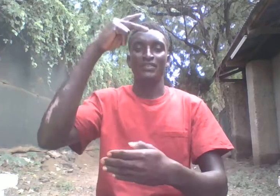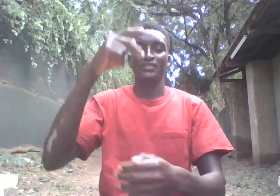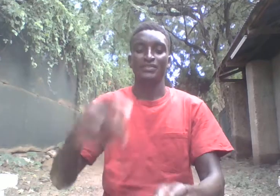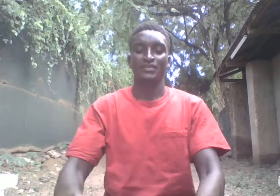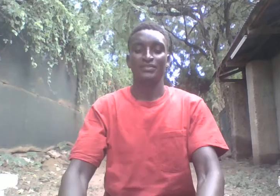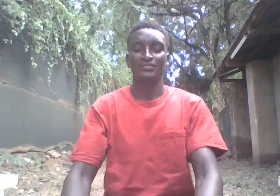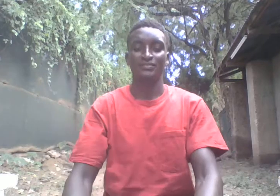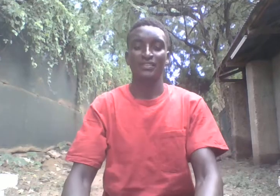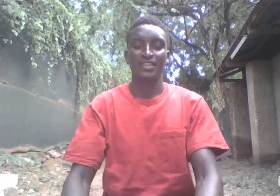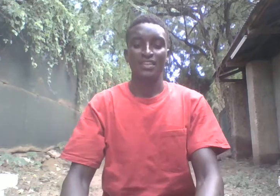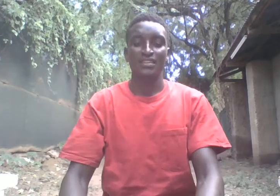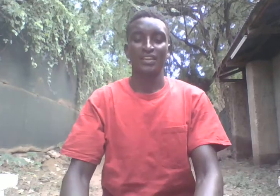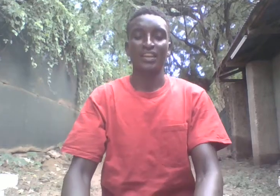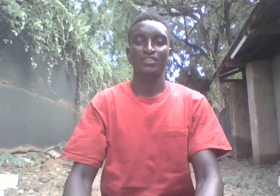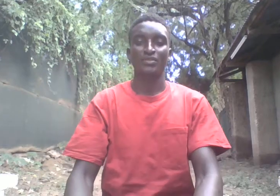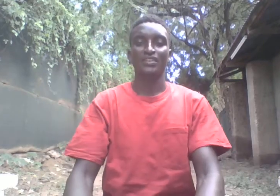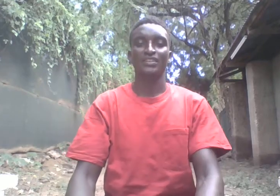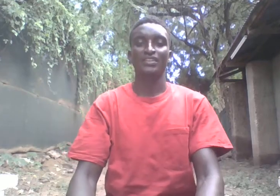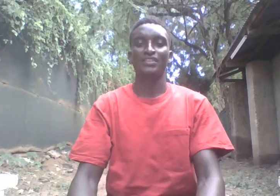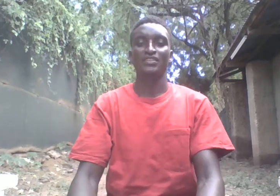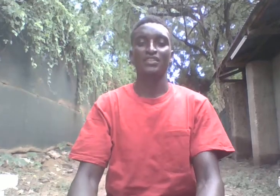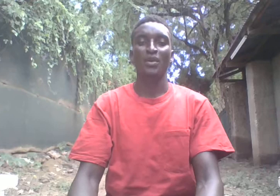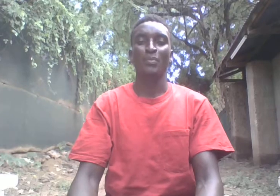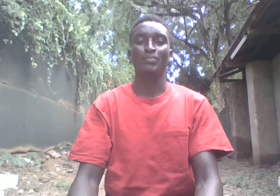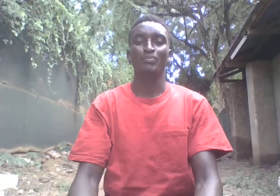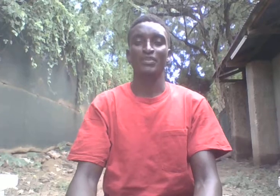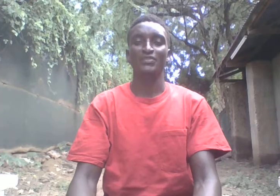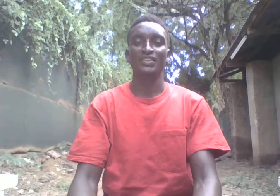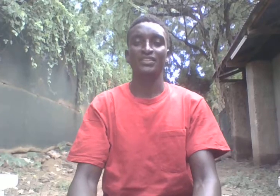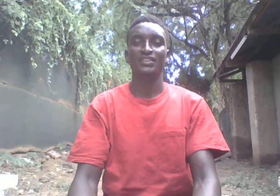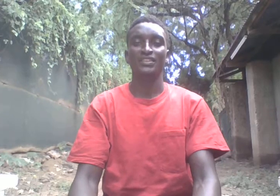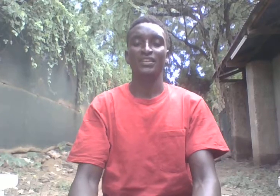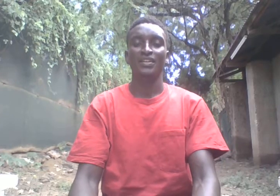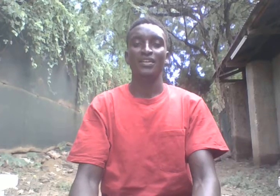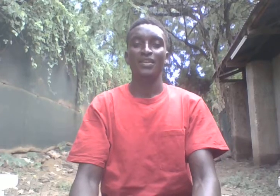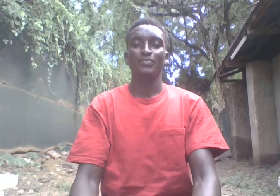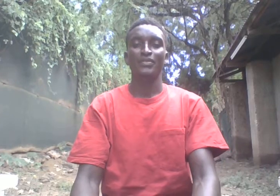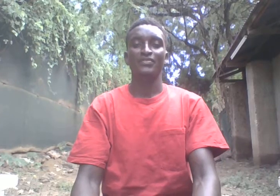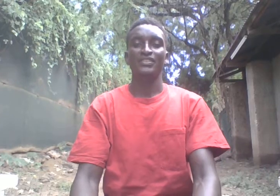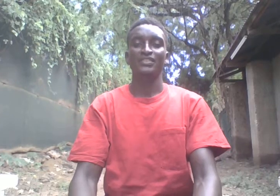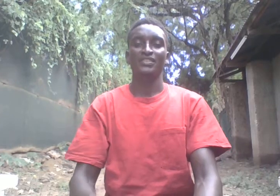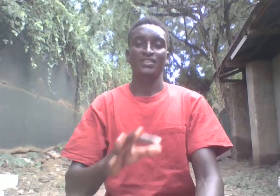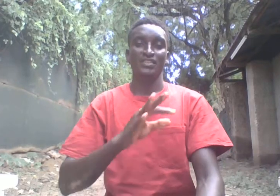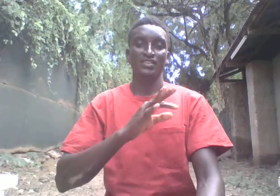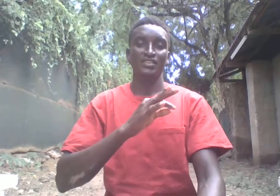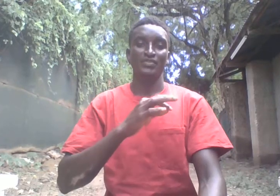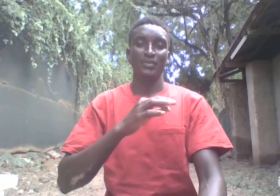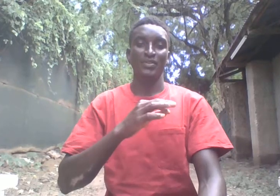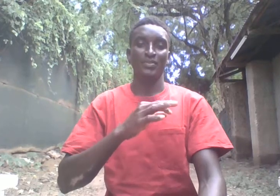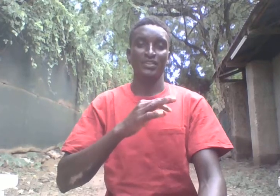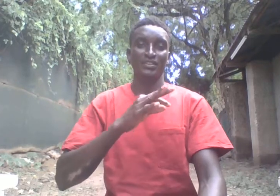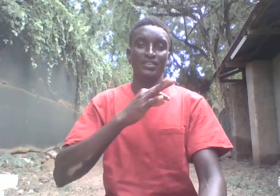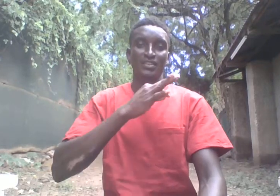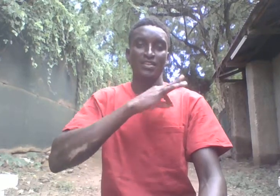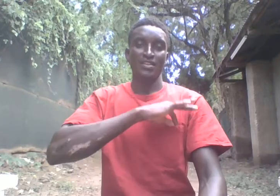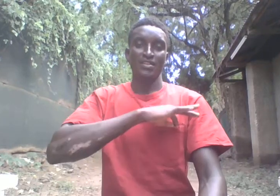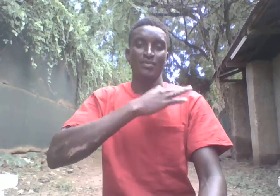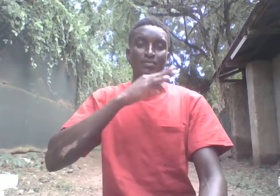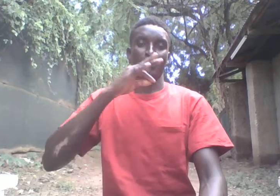profession. The next one is profit. Profit is from the pocket.